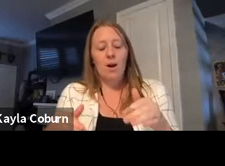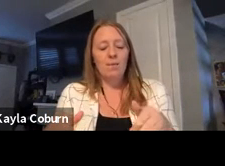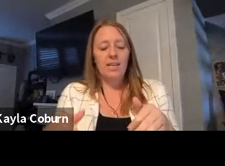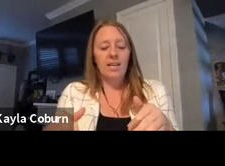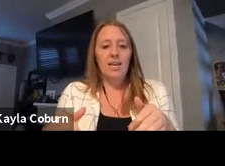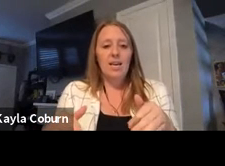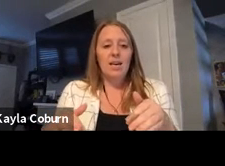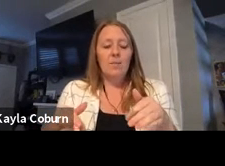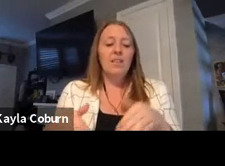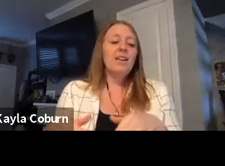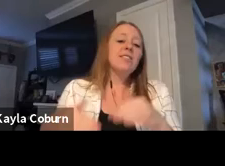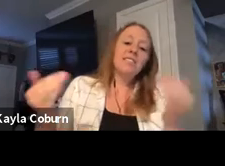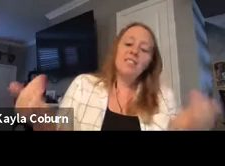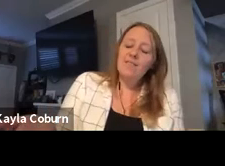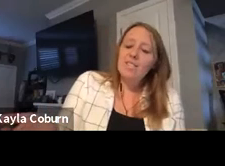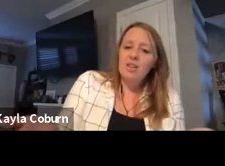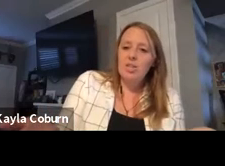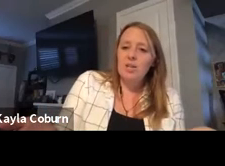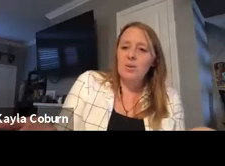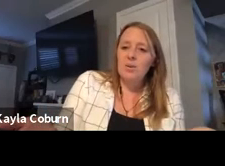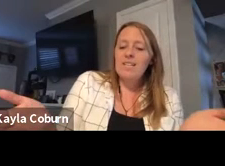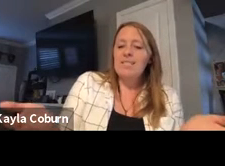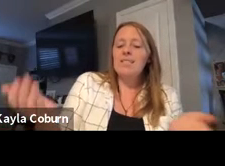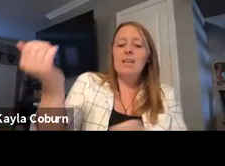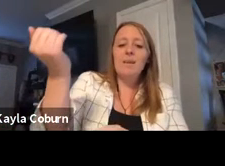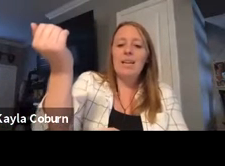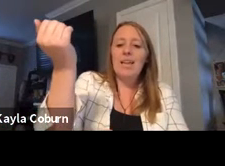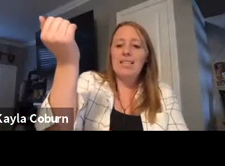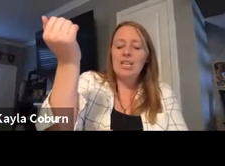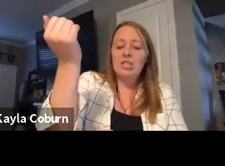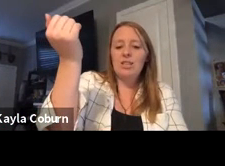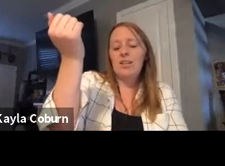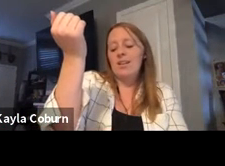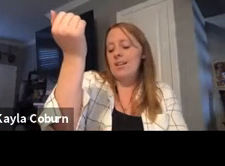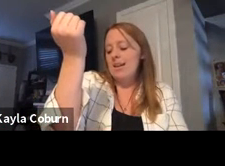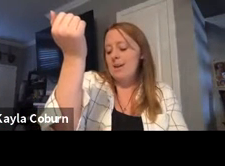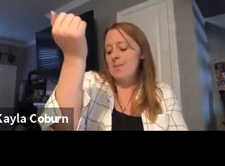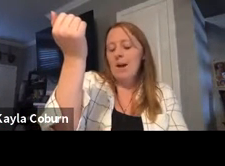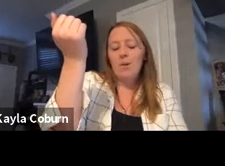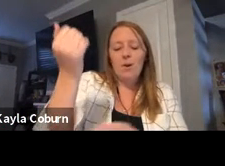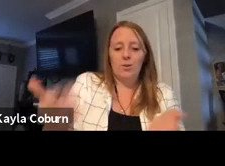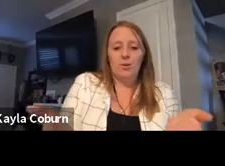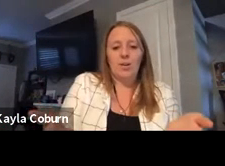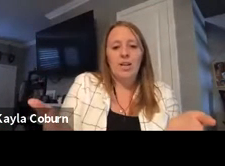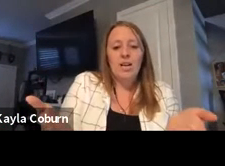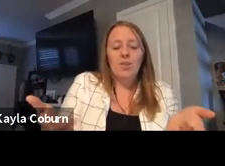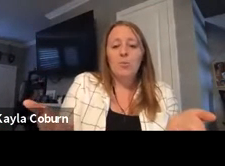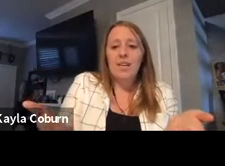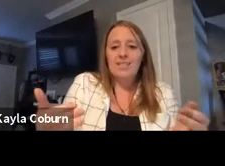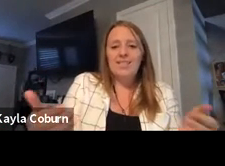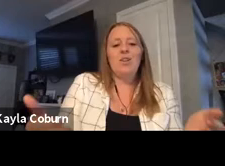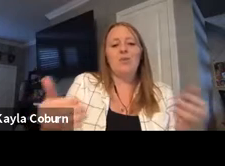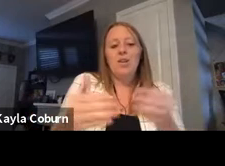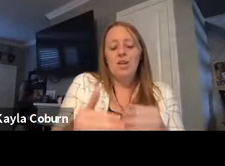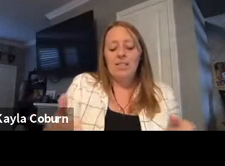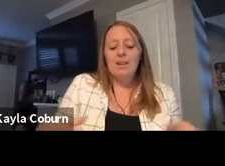verbal prompting, but then I'll still give a touch cue. If they still need me to like touch the elbows or the